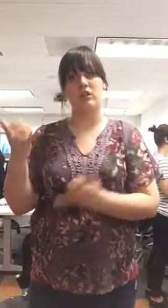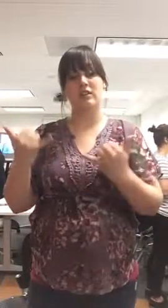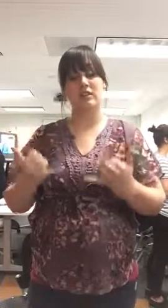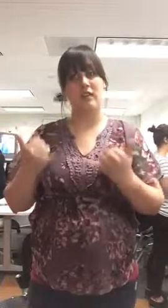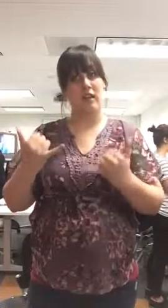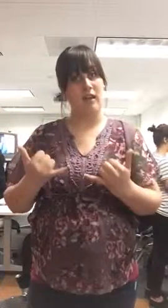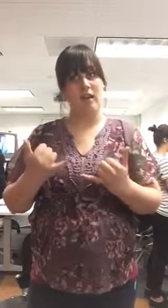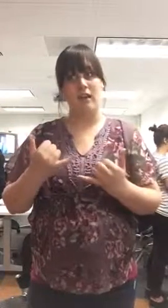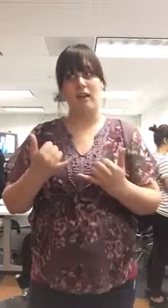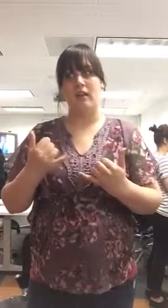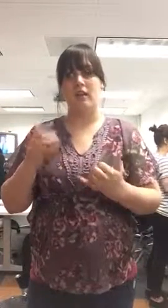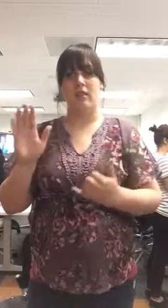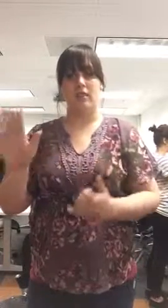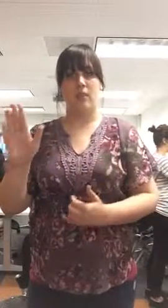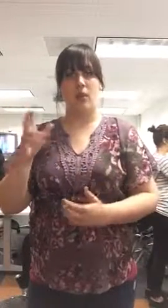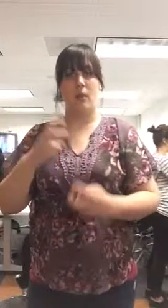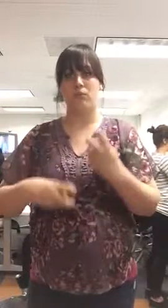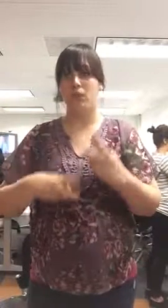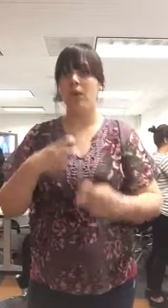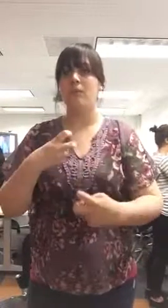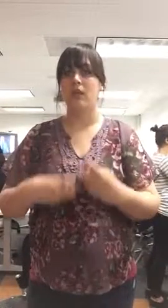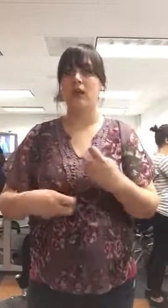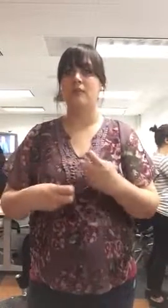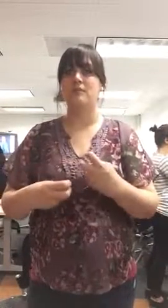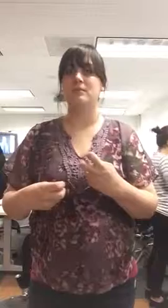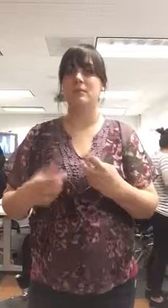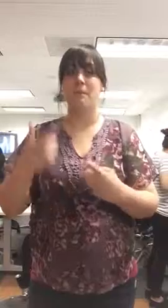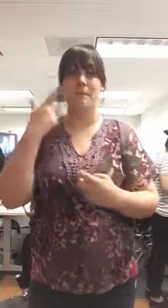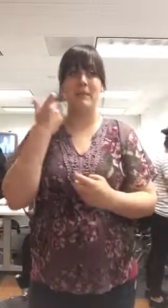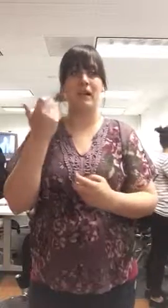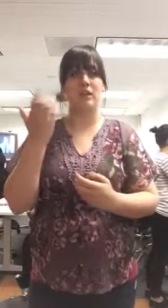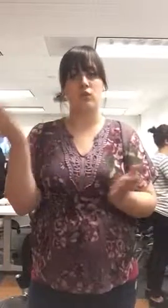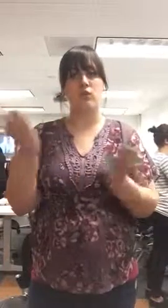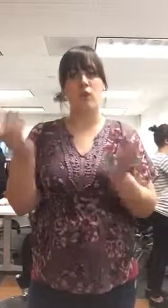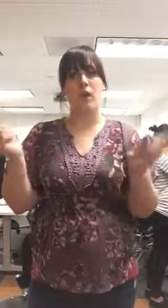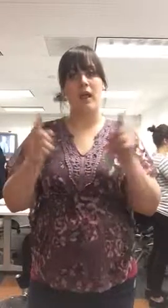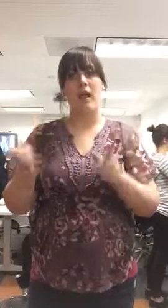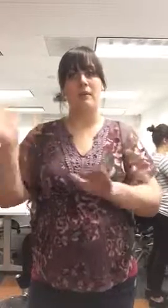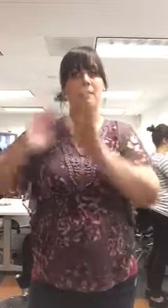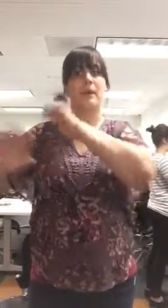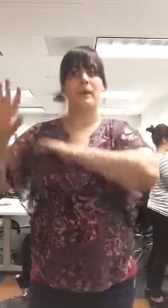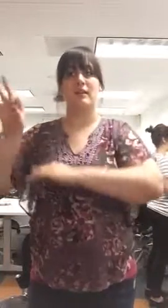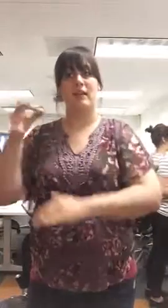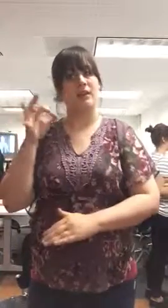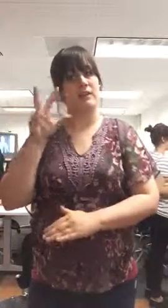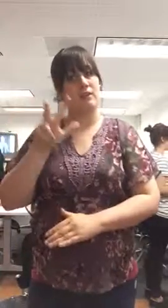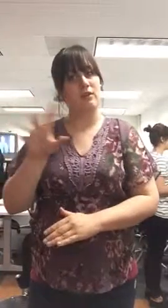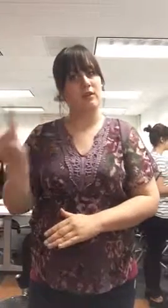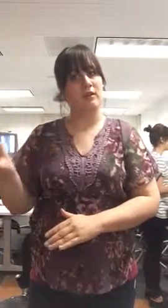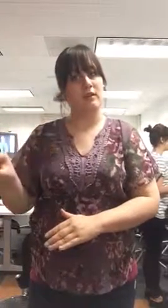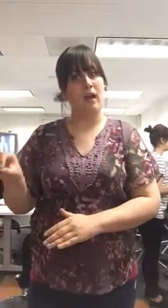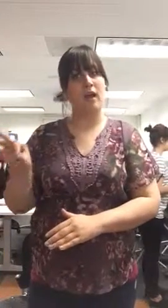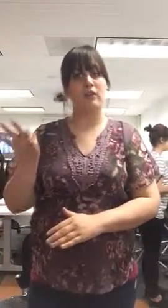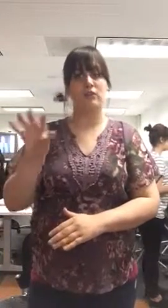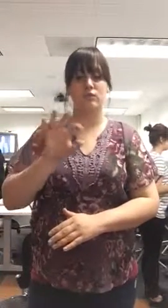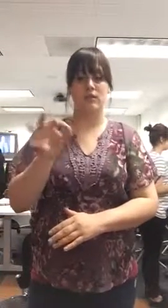lot of his problems don't result from what's occurred in the last 2 or 3 years, but what happened from 1939 to 1945. Or if you really